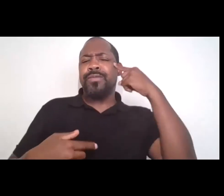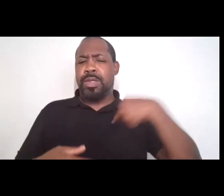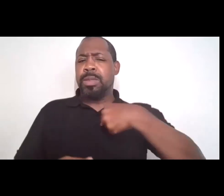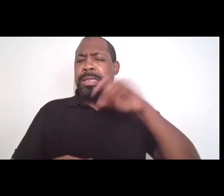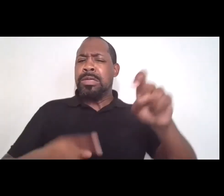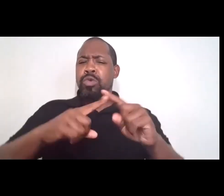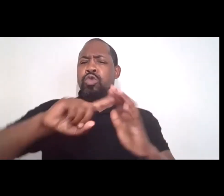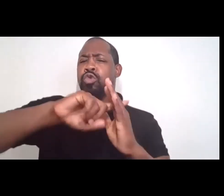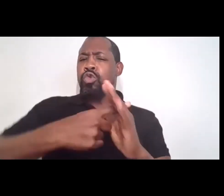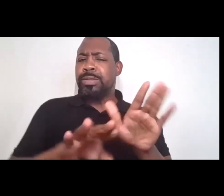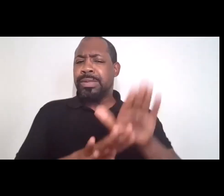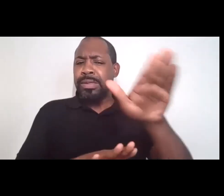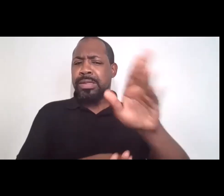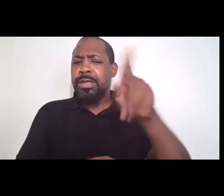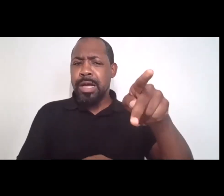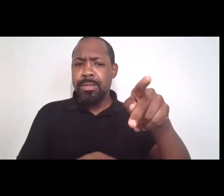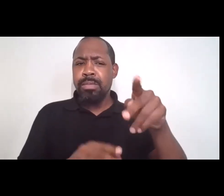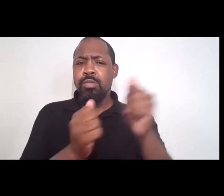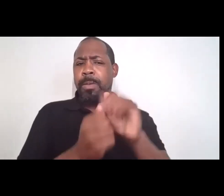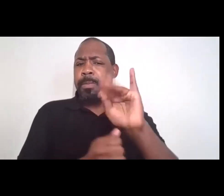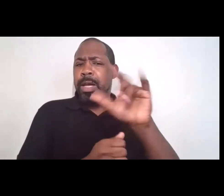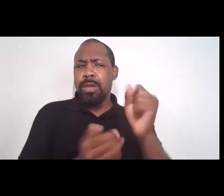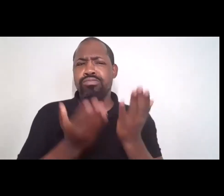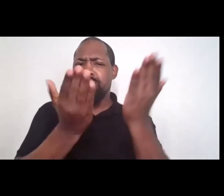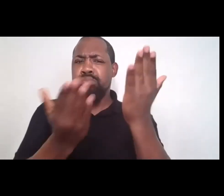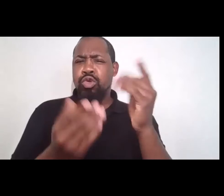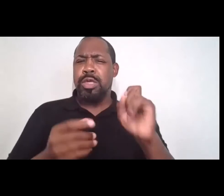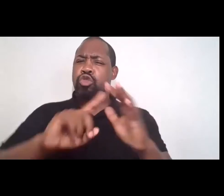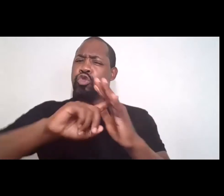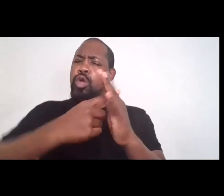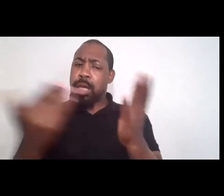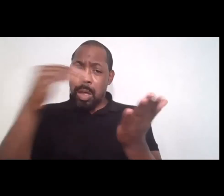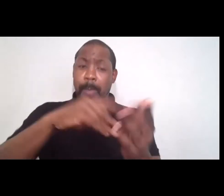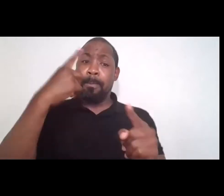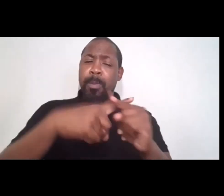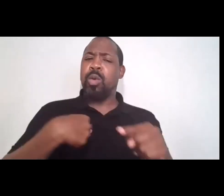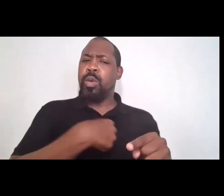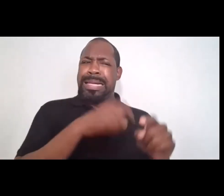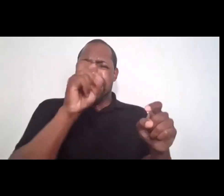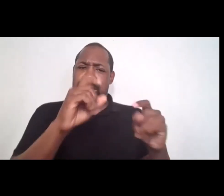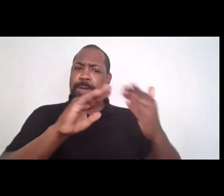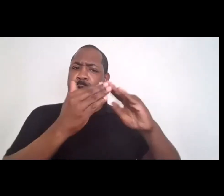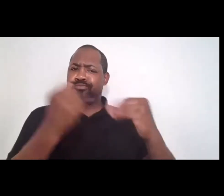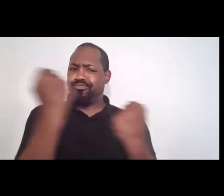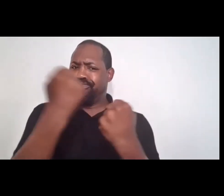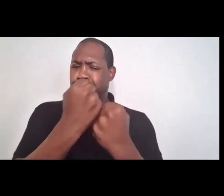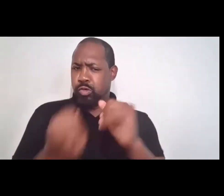those particular bills. We have the first step up bill, which we're starting again in terms